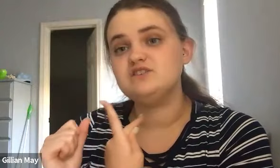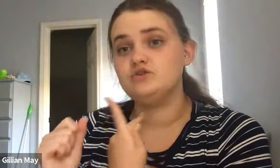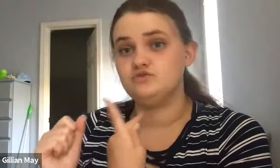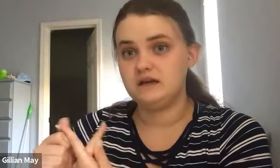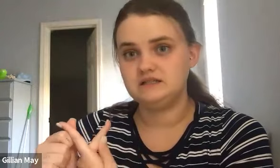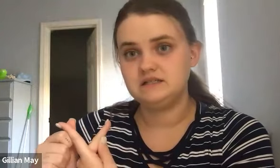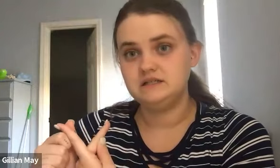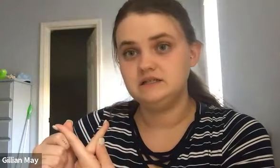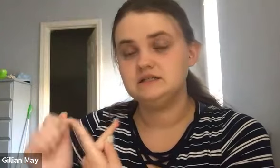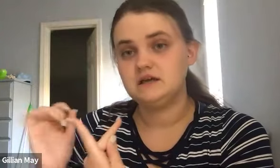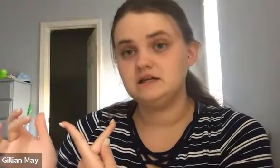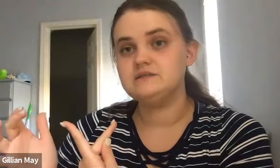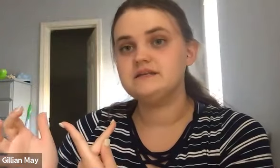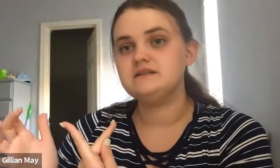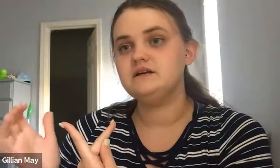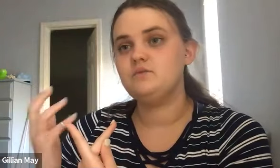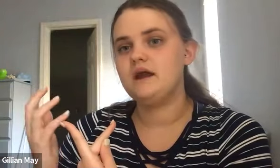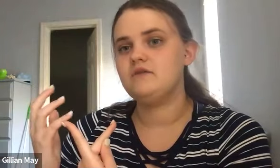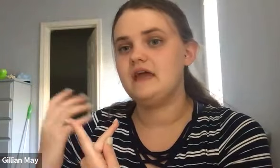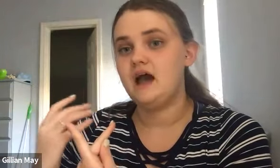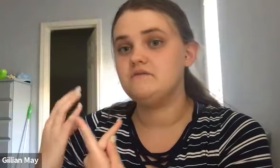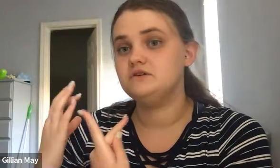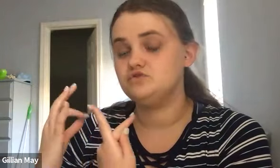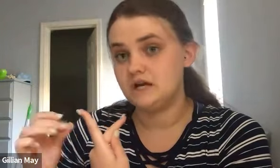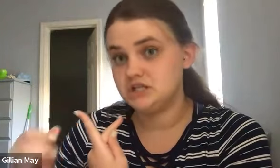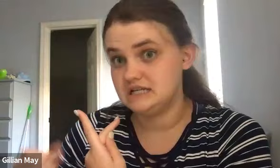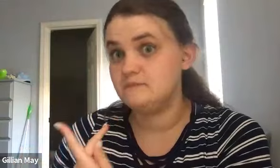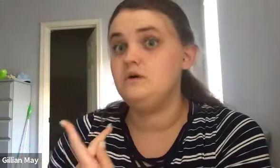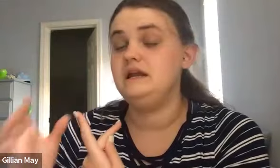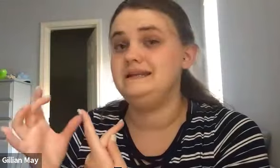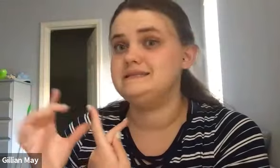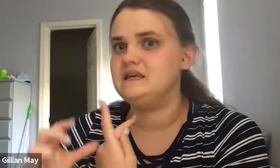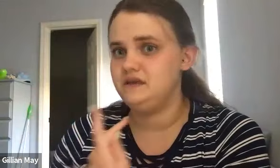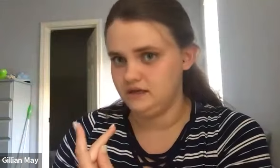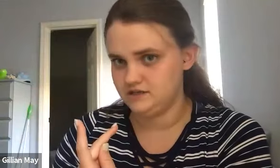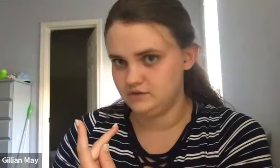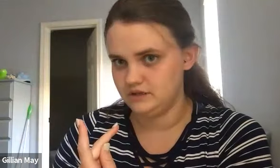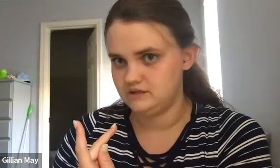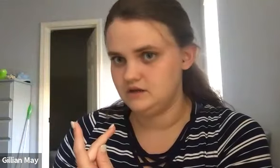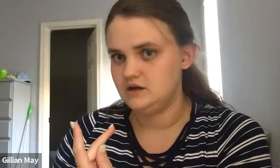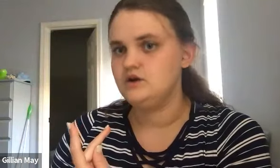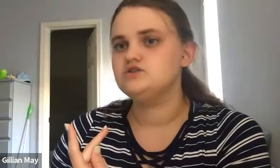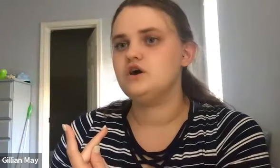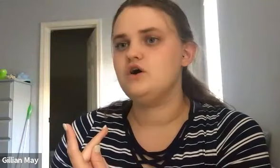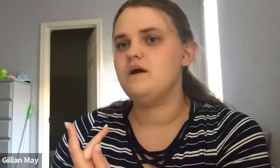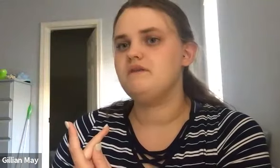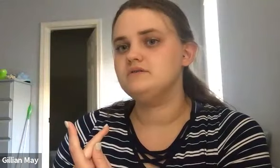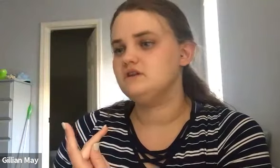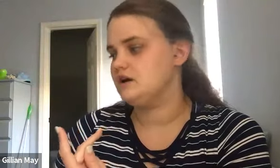are directed signs, basically, where they have direction is important and it's key to it. So if I was talking